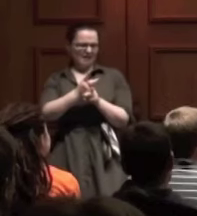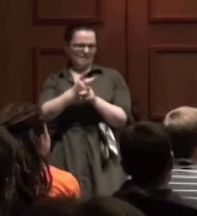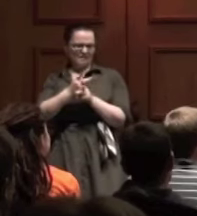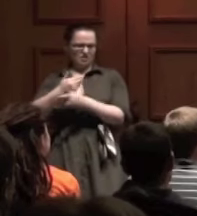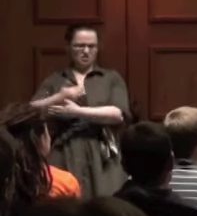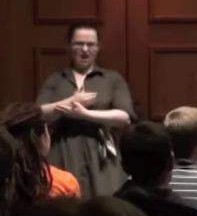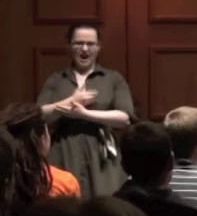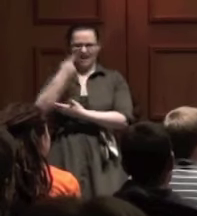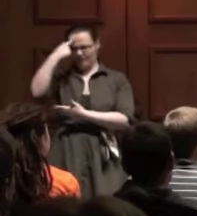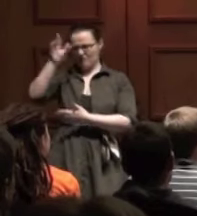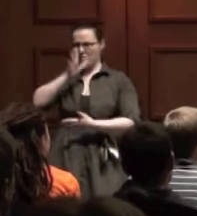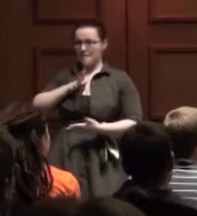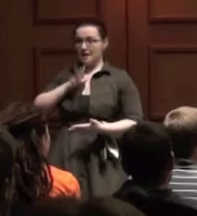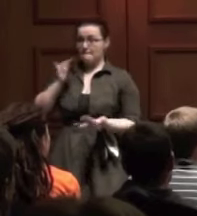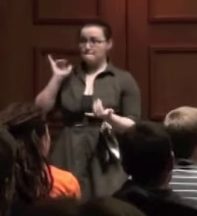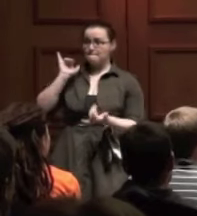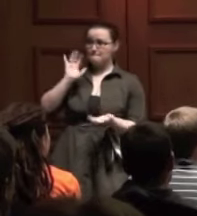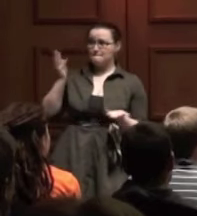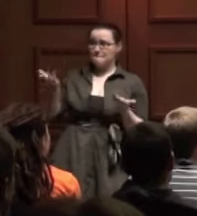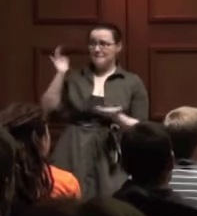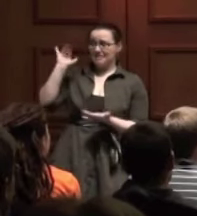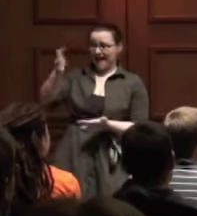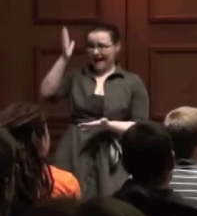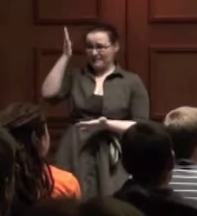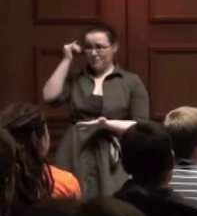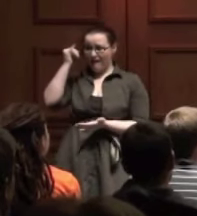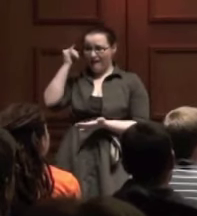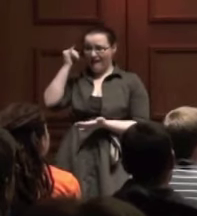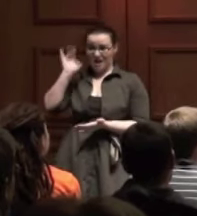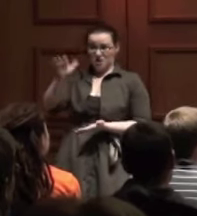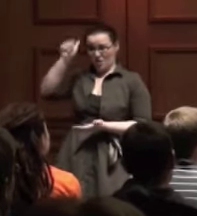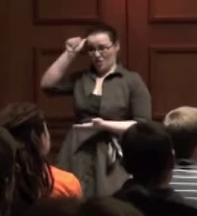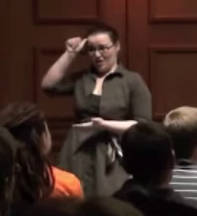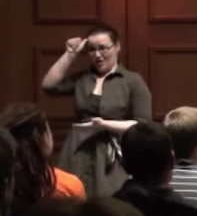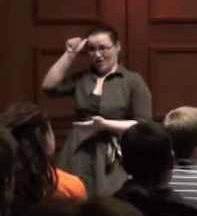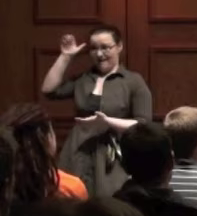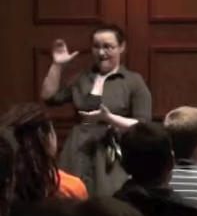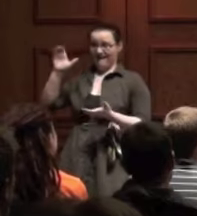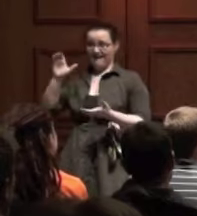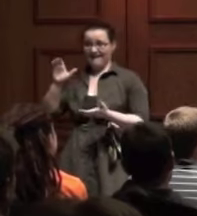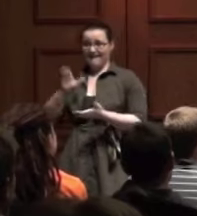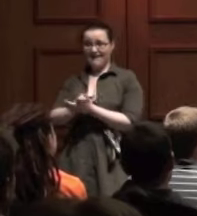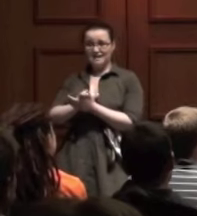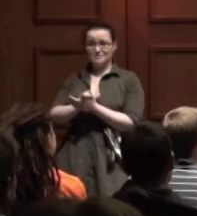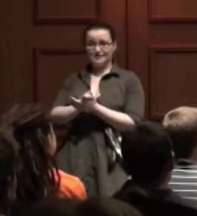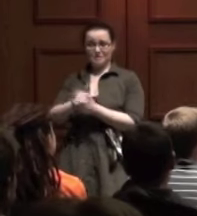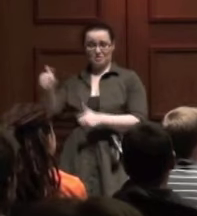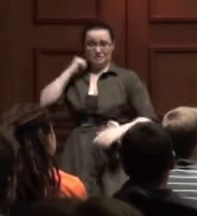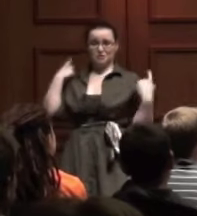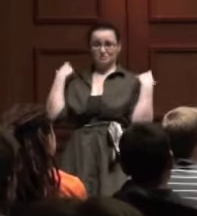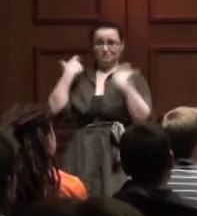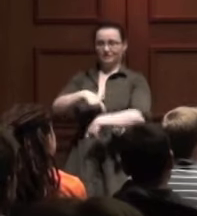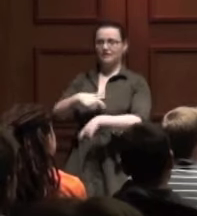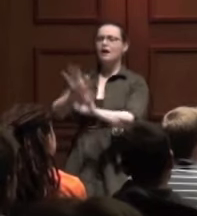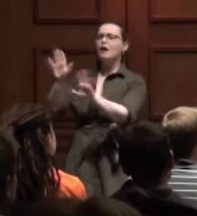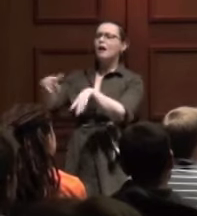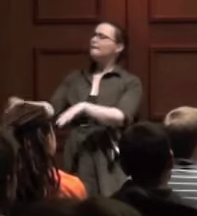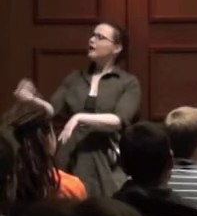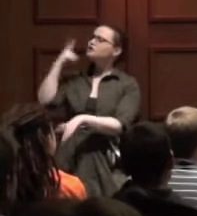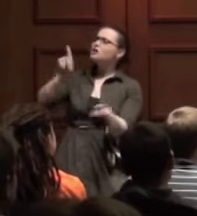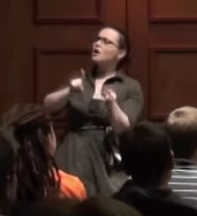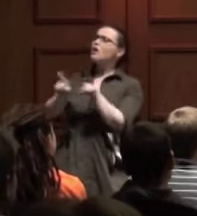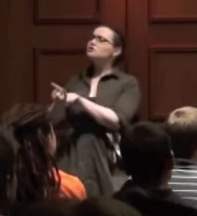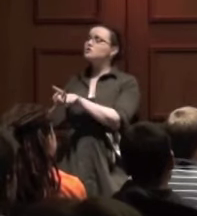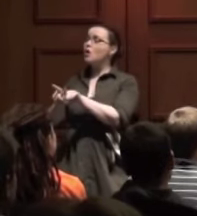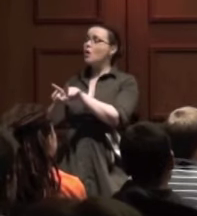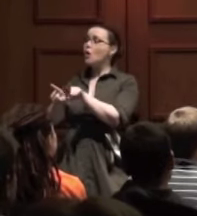husband didn't want to wear their children in carriers out in public if she felt like that about it, hey? And while we were at it, just a general note that although